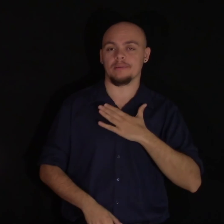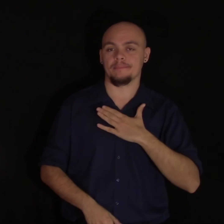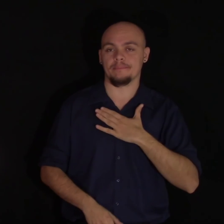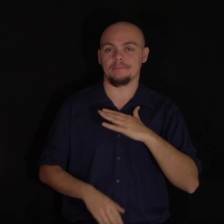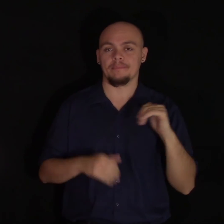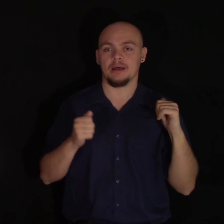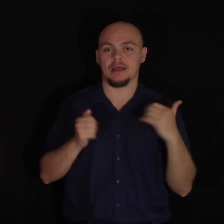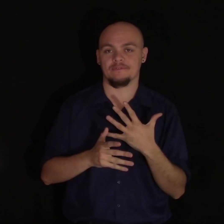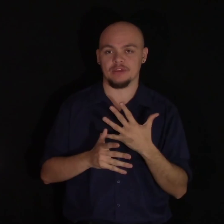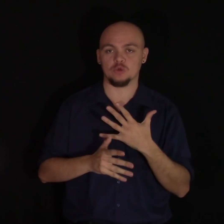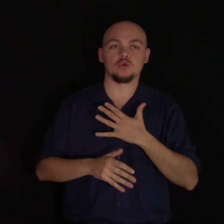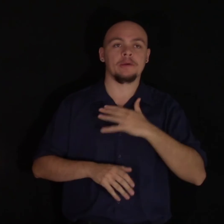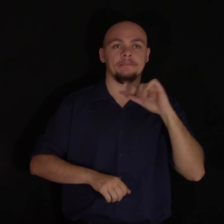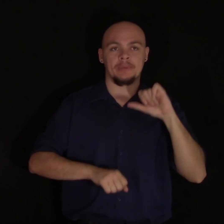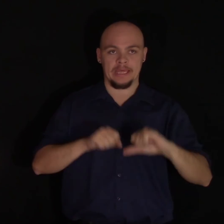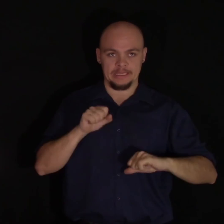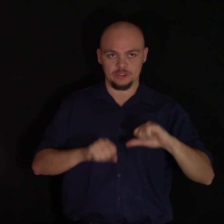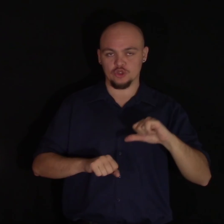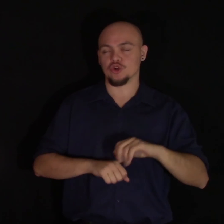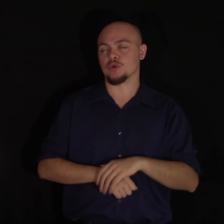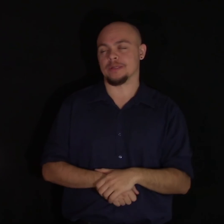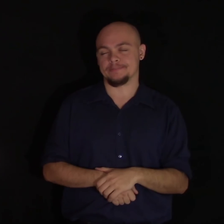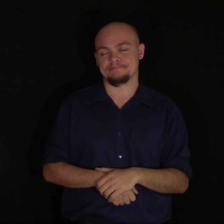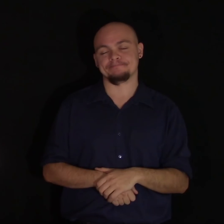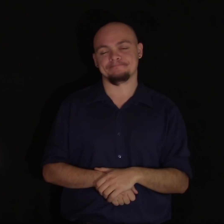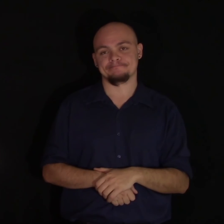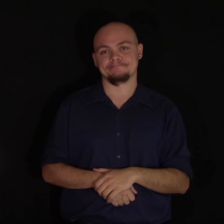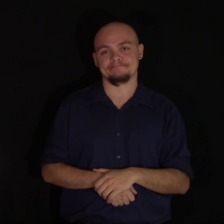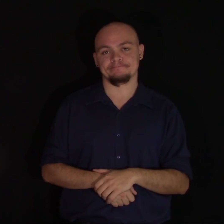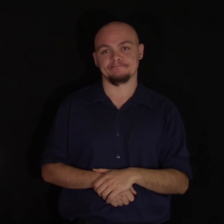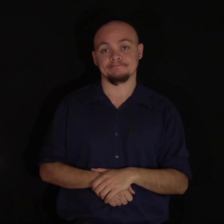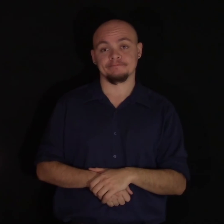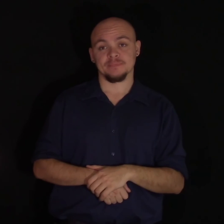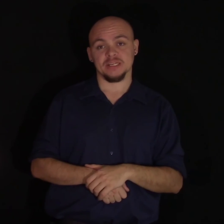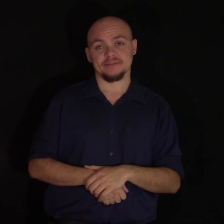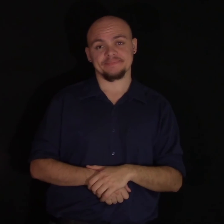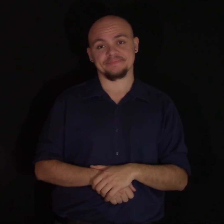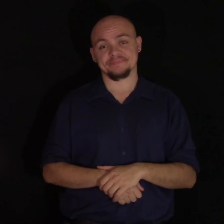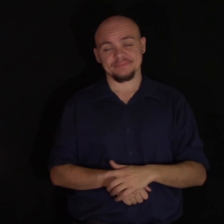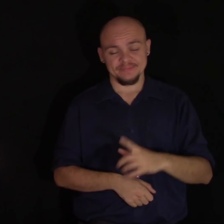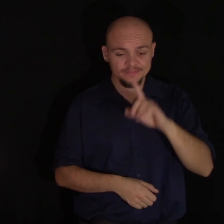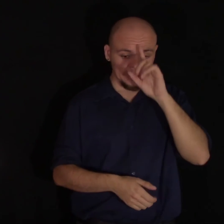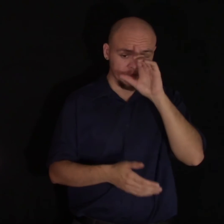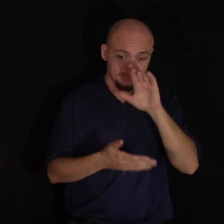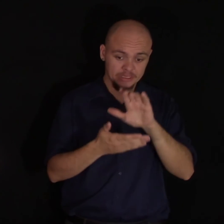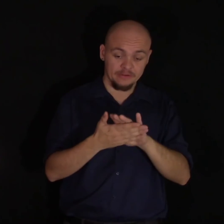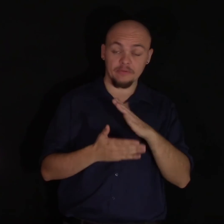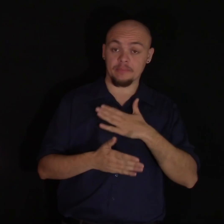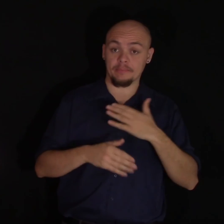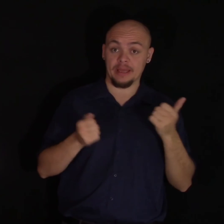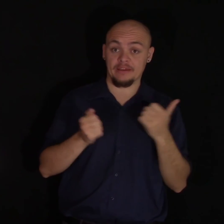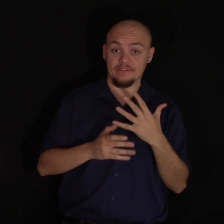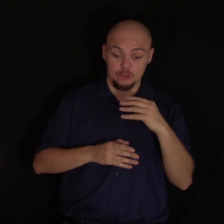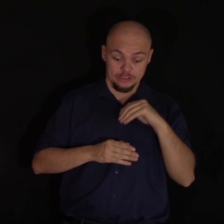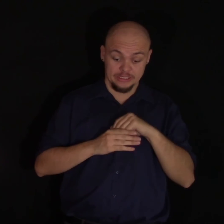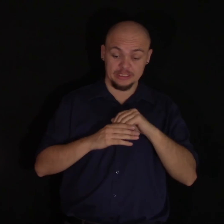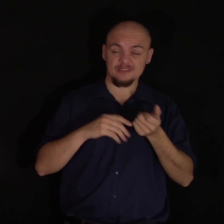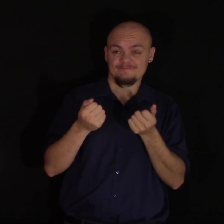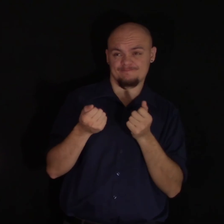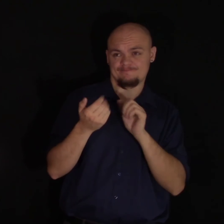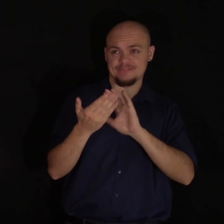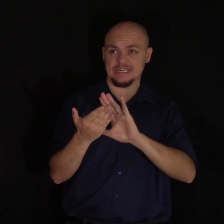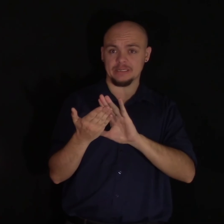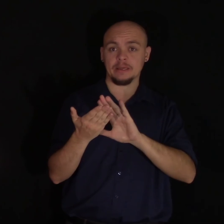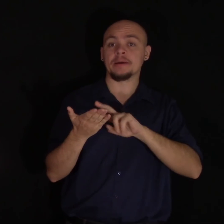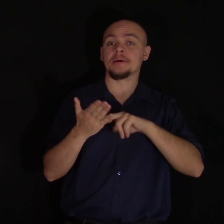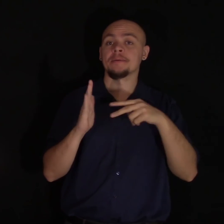fears and insecurities. I believe that by facing my fears inside, I will